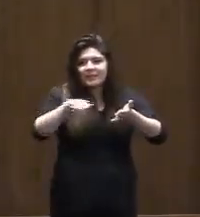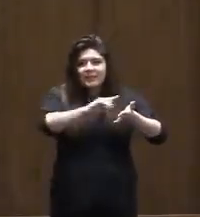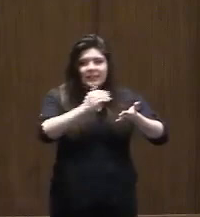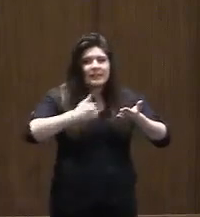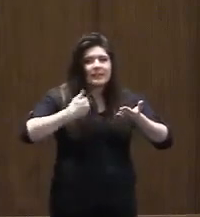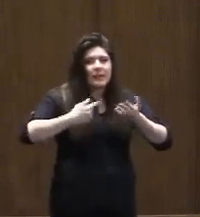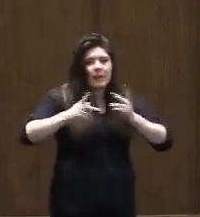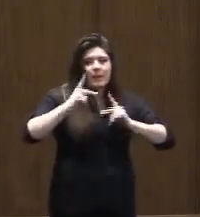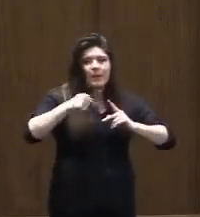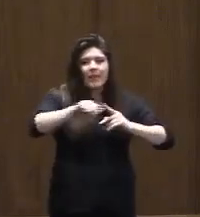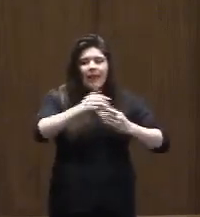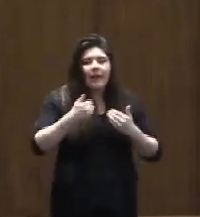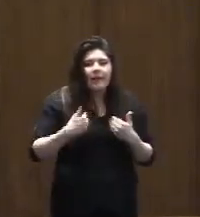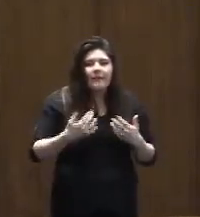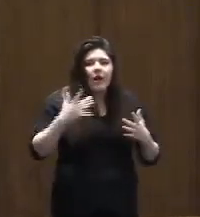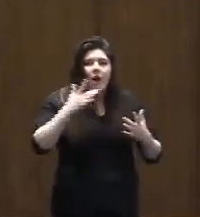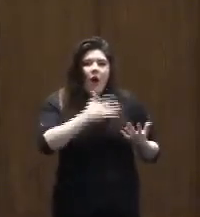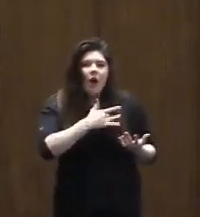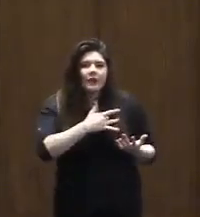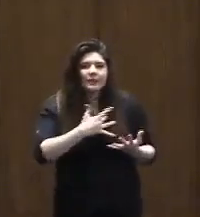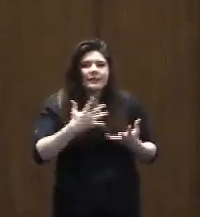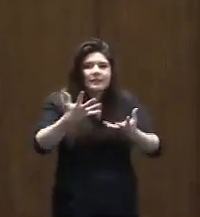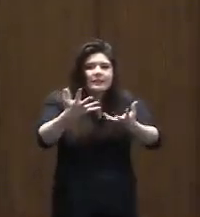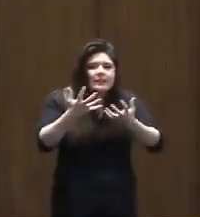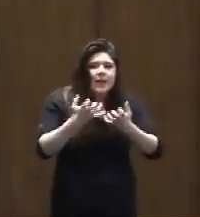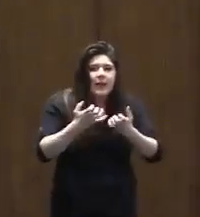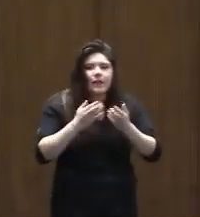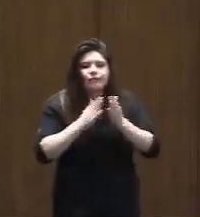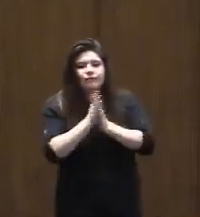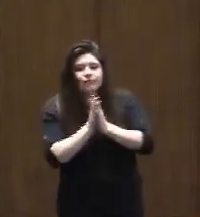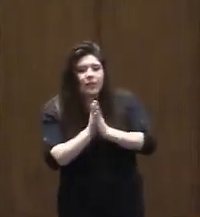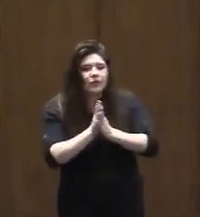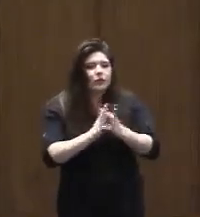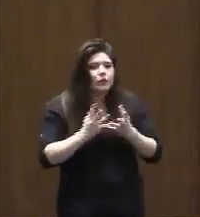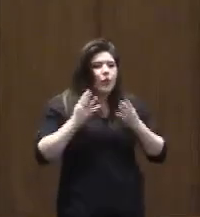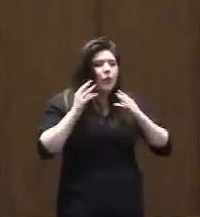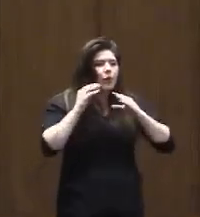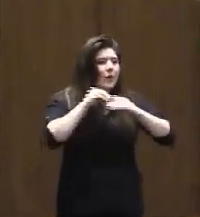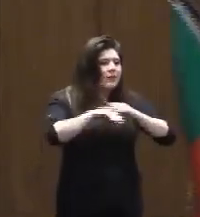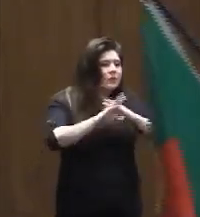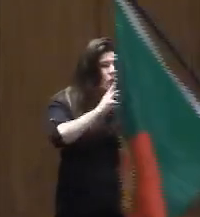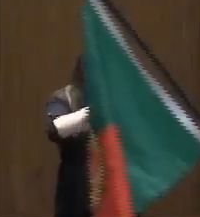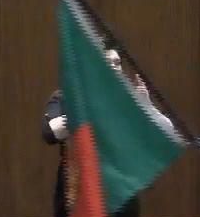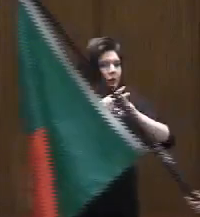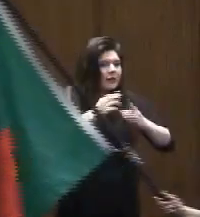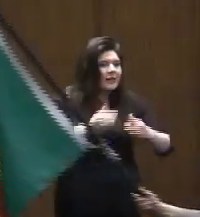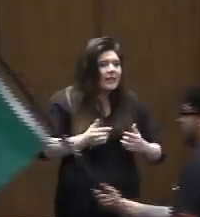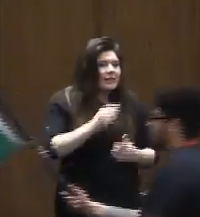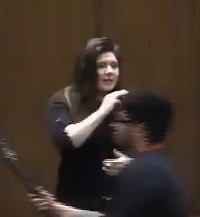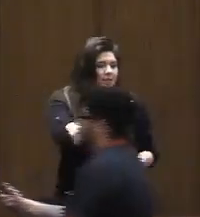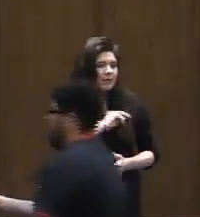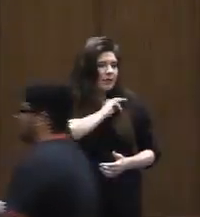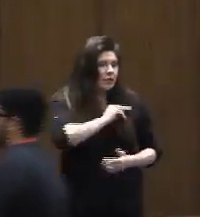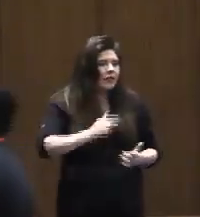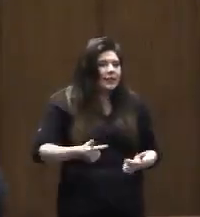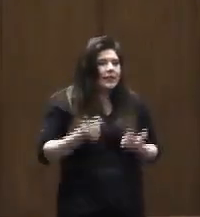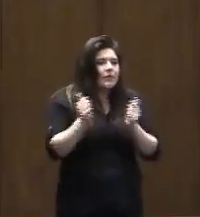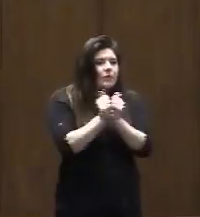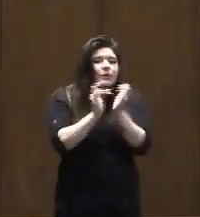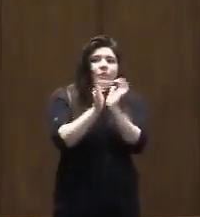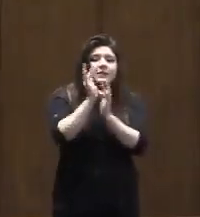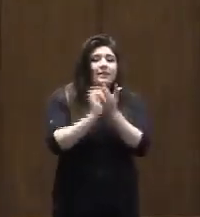have a heart and a desire to go into the world and live on mission with Jesus, that in the next few